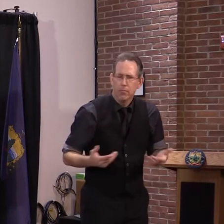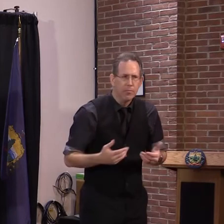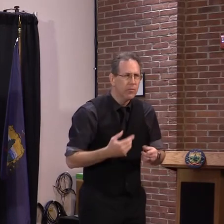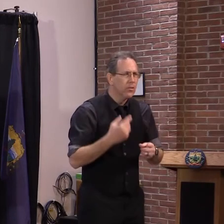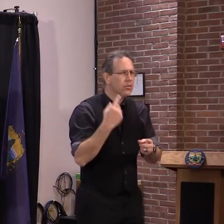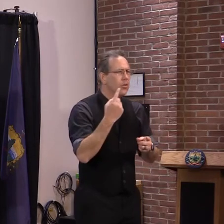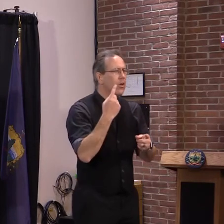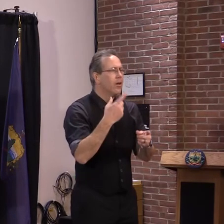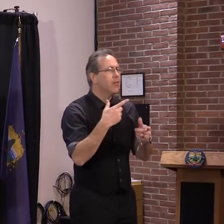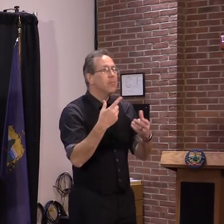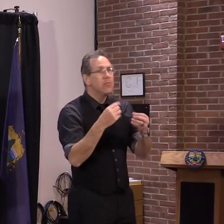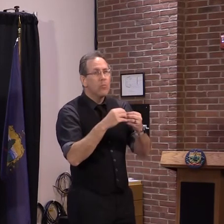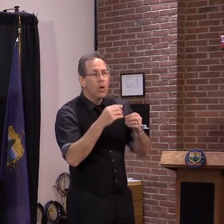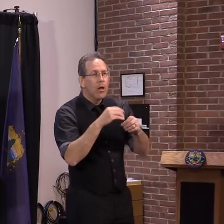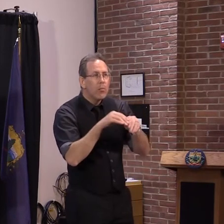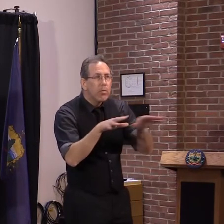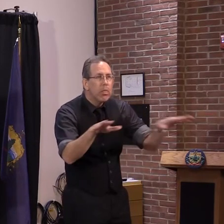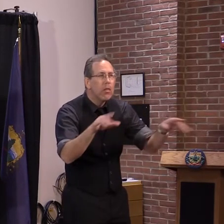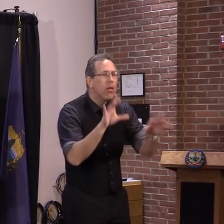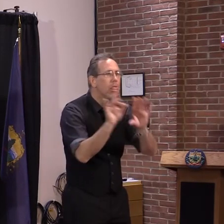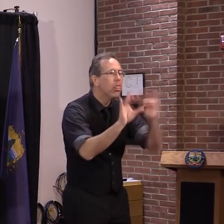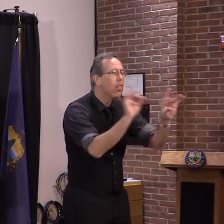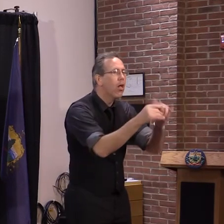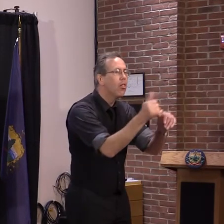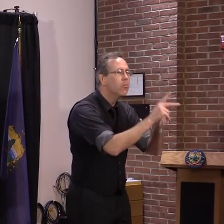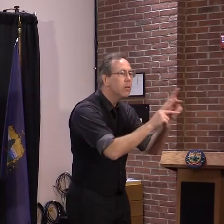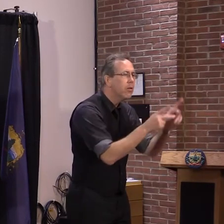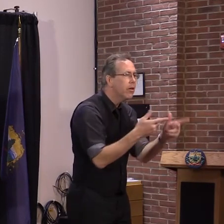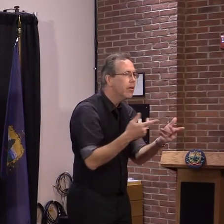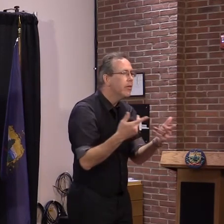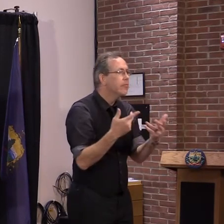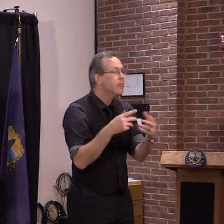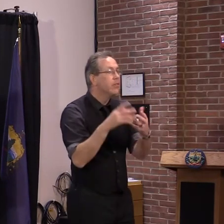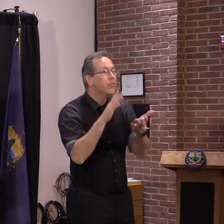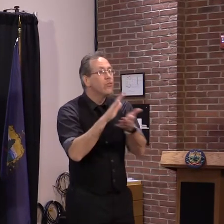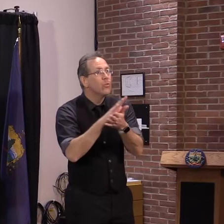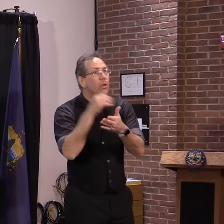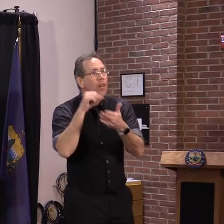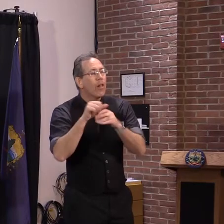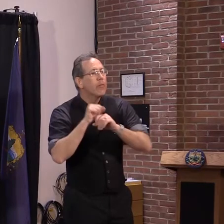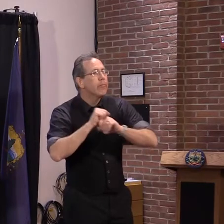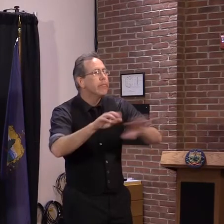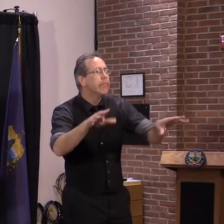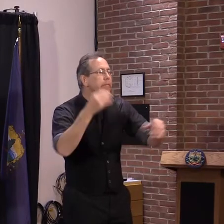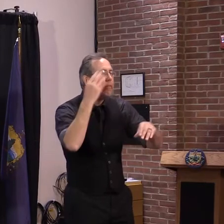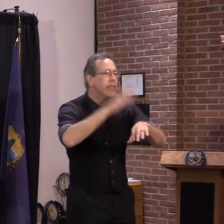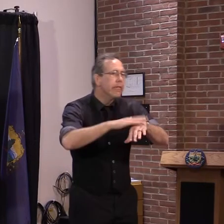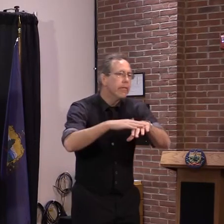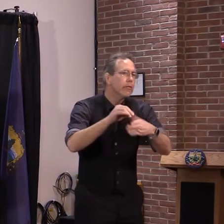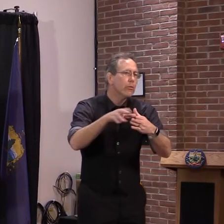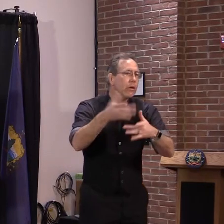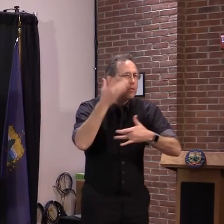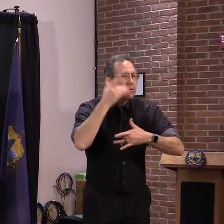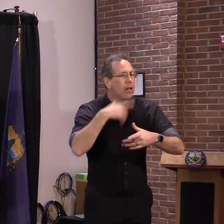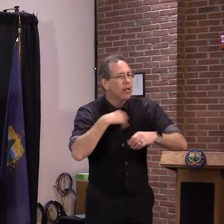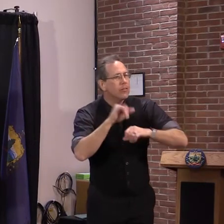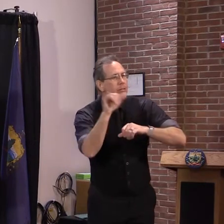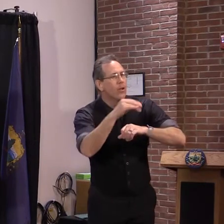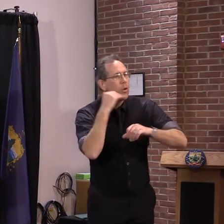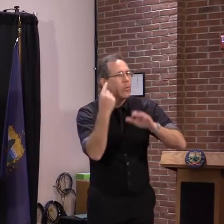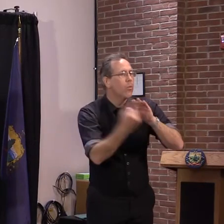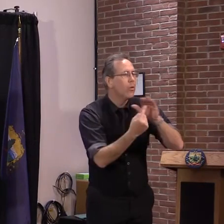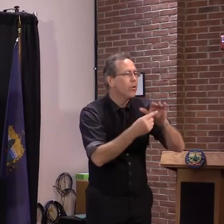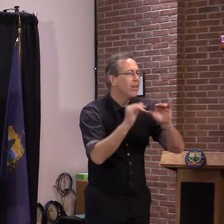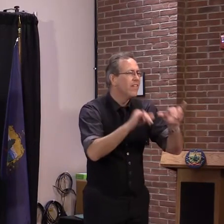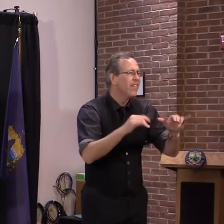know, get contact tracing letters and testing and more spread. So sure. Until the windows can be open, and that's one of the things that the school